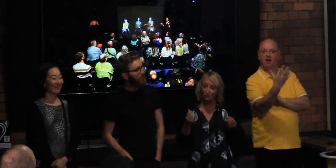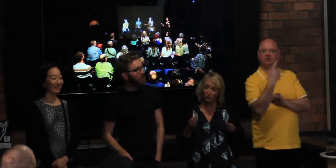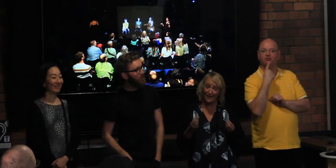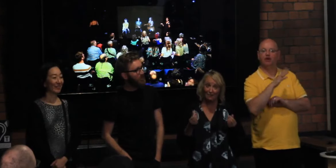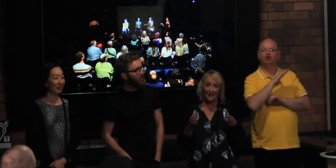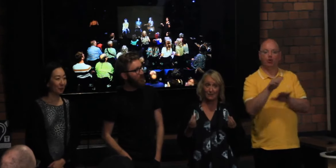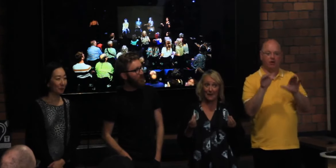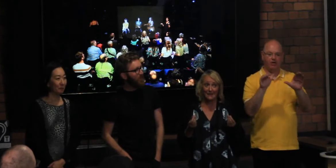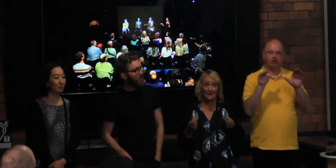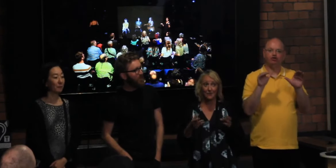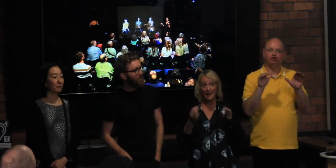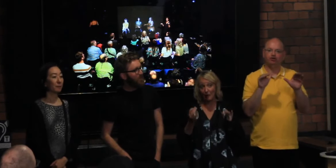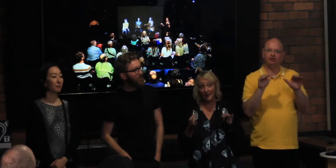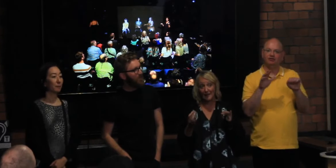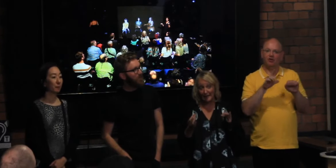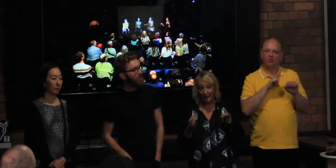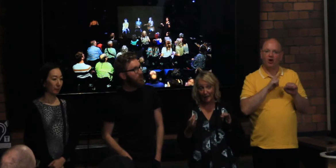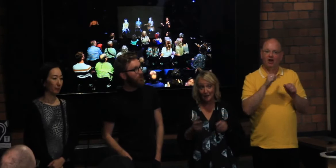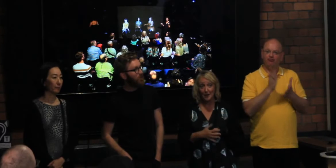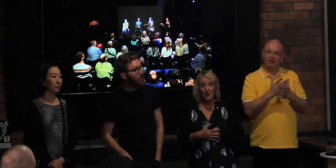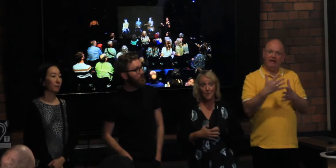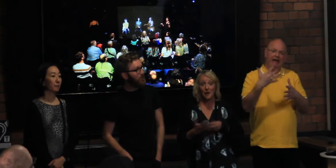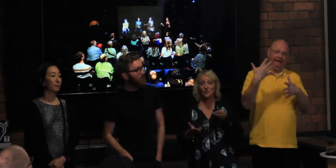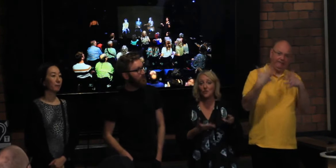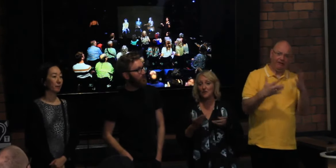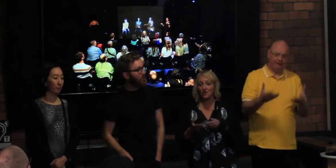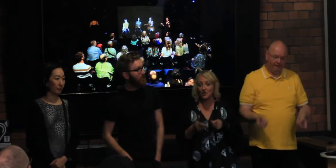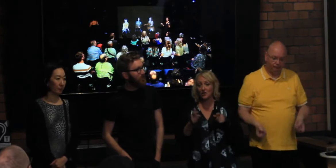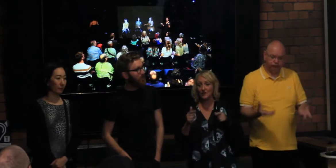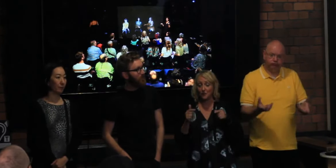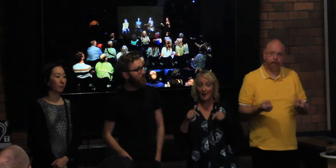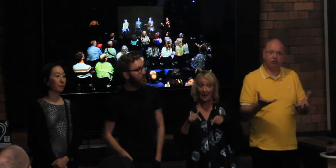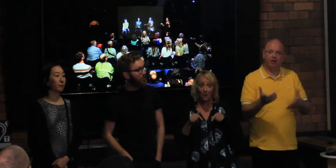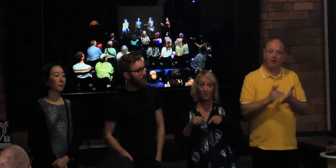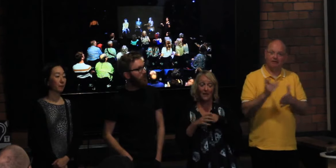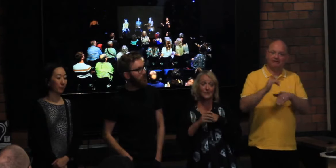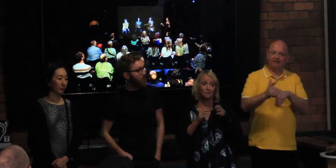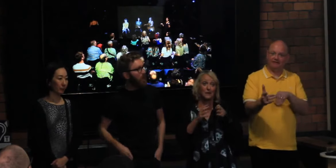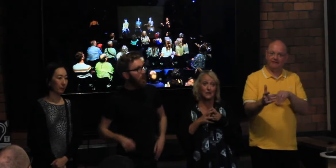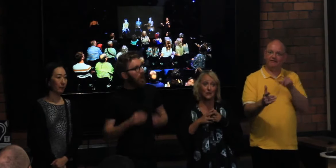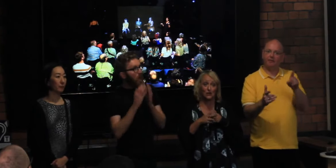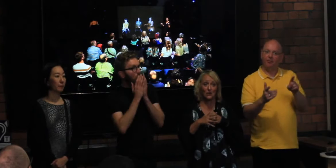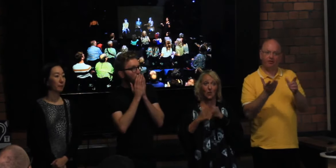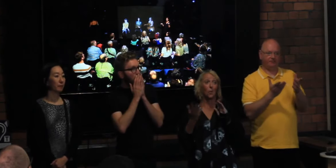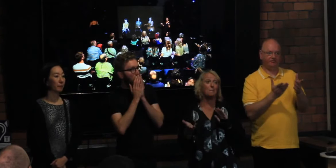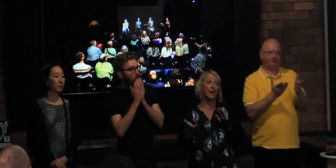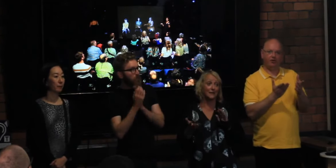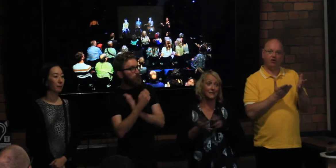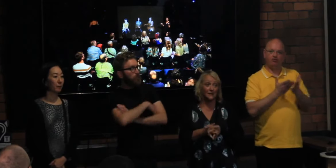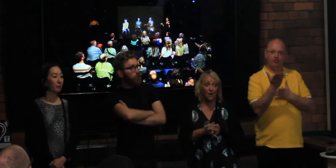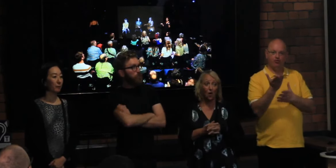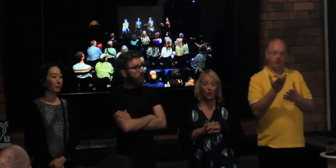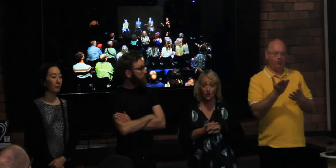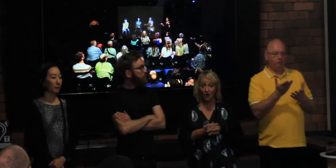because it's really, really expensive and really delicate. But it was through introductions from here at Pervasive Media Studio that we